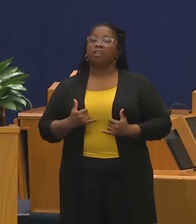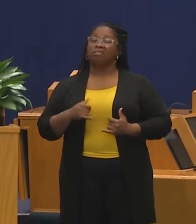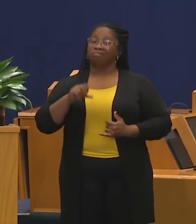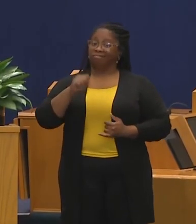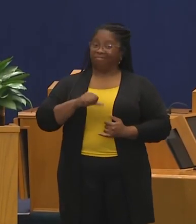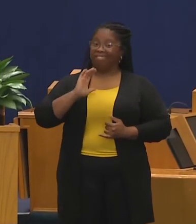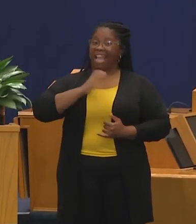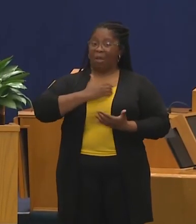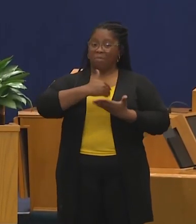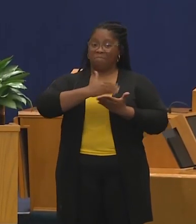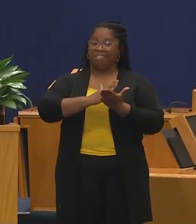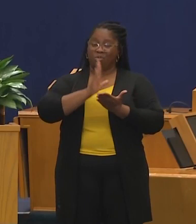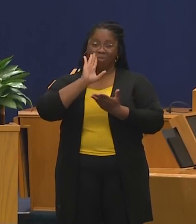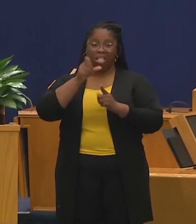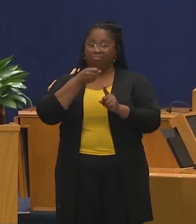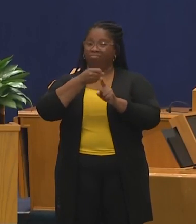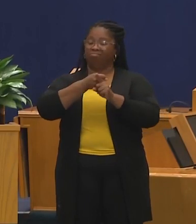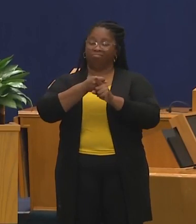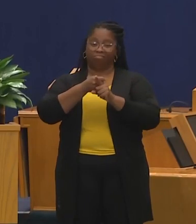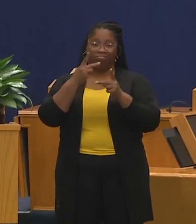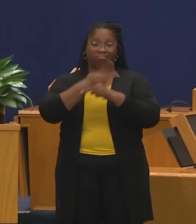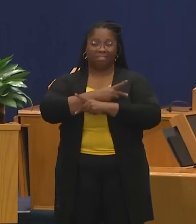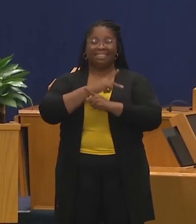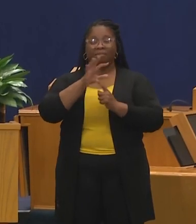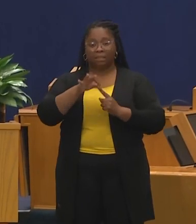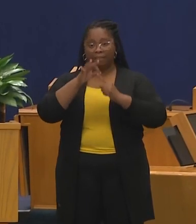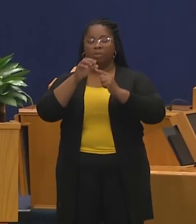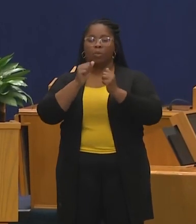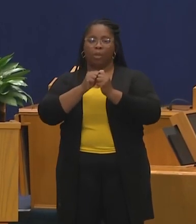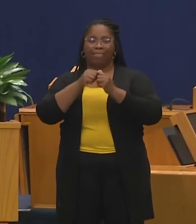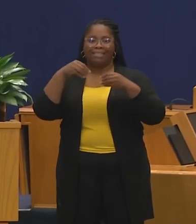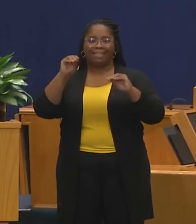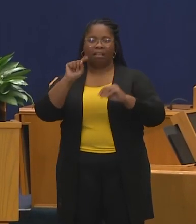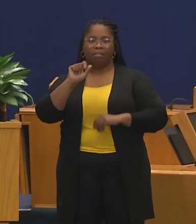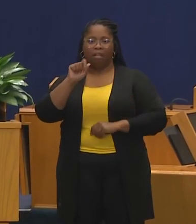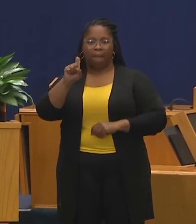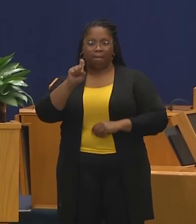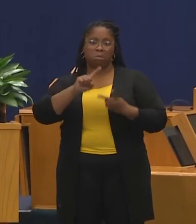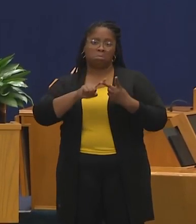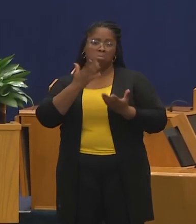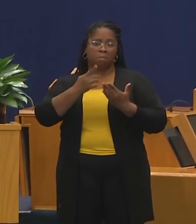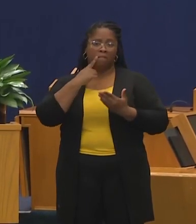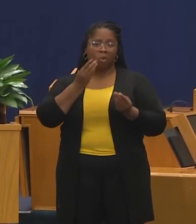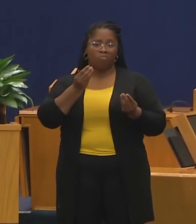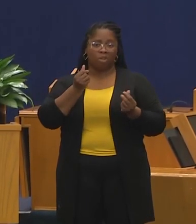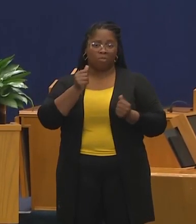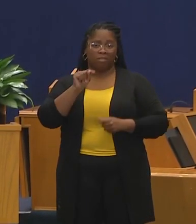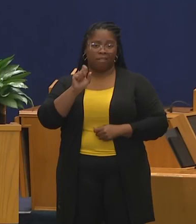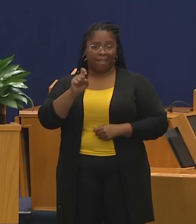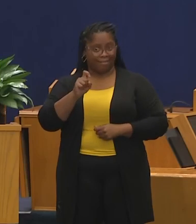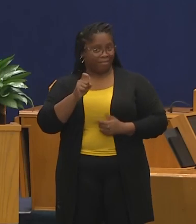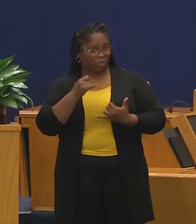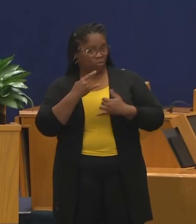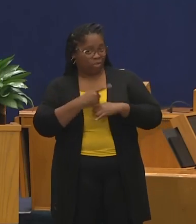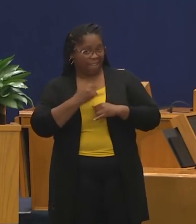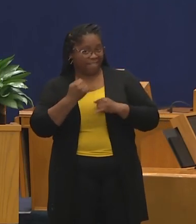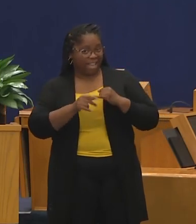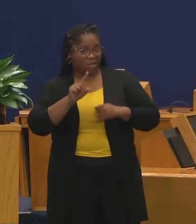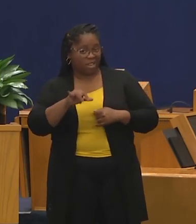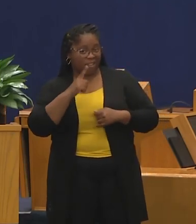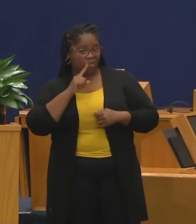will be impacted, particularly with the sales tax and perhaps slightly for property tax. And today is final day